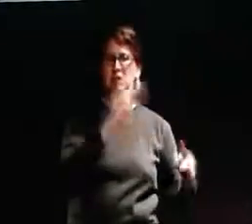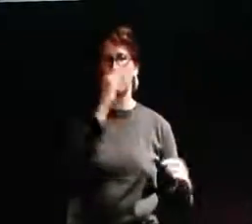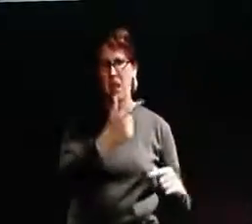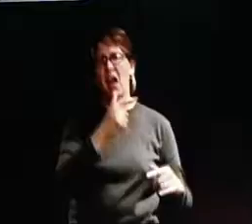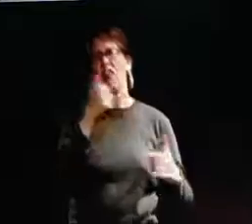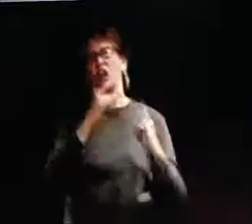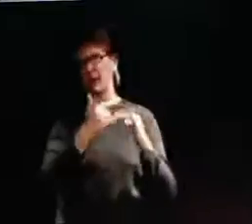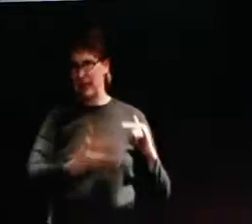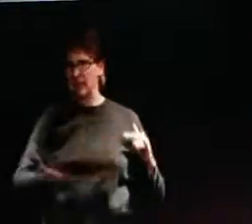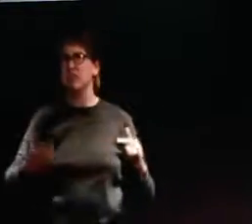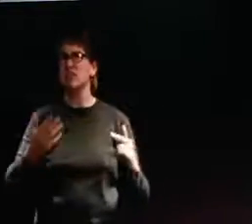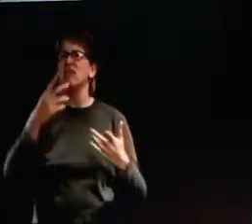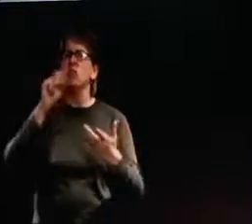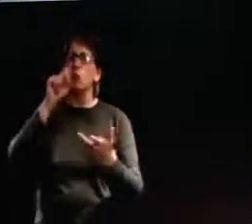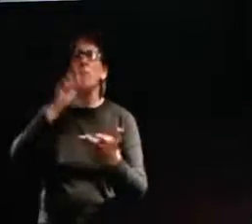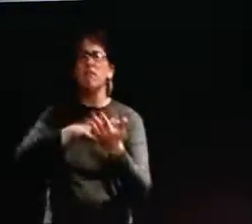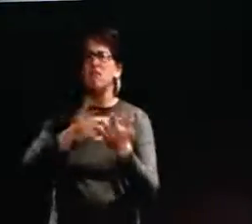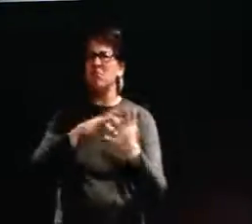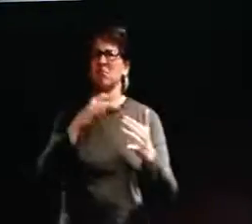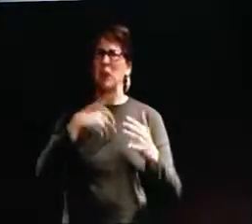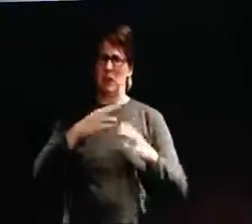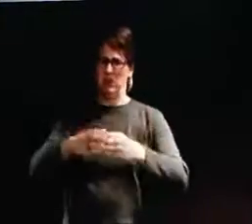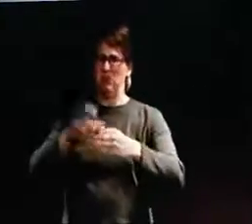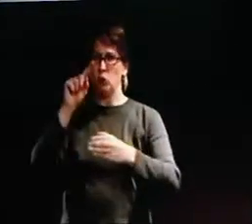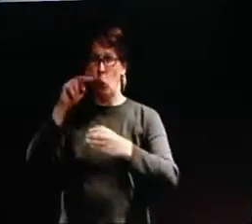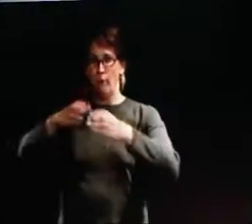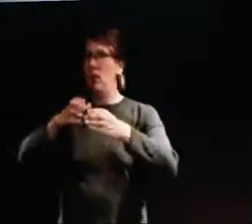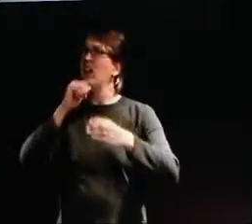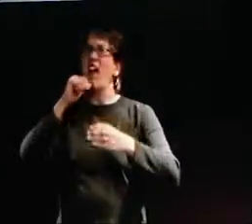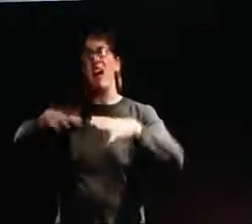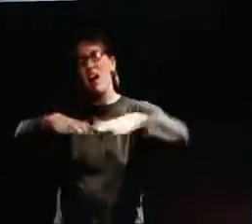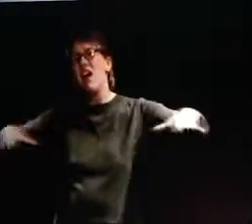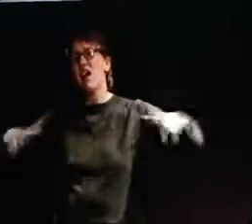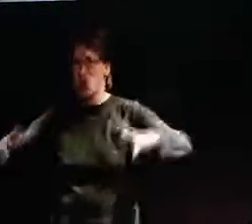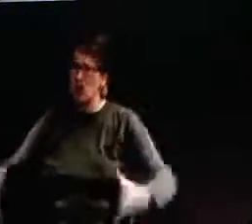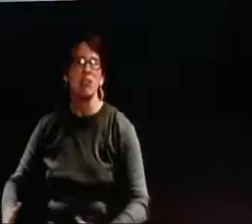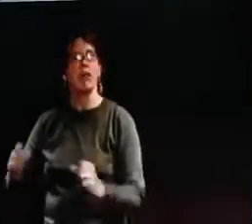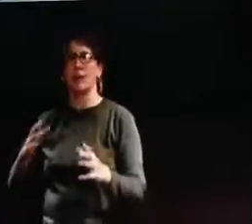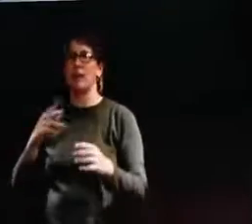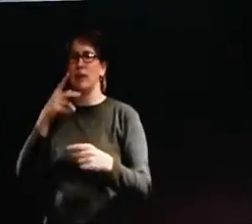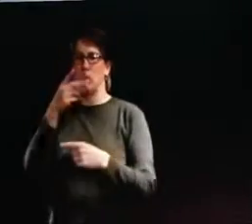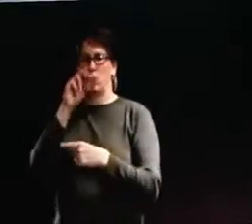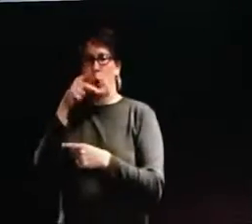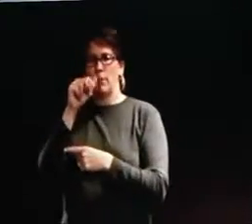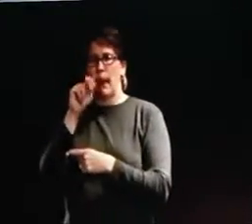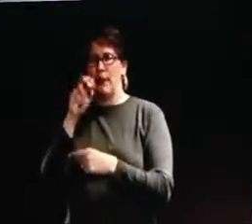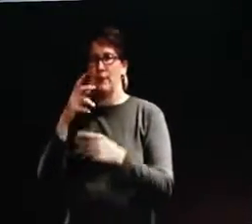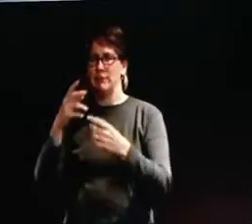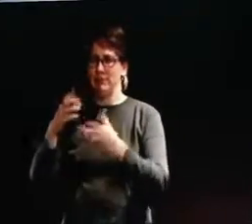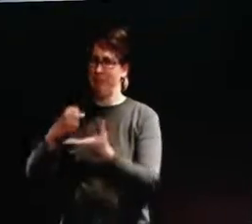pair of boots, and that's about as much as I try to carry. I don't want to have to carry too much.